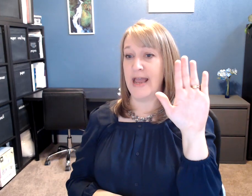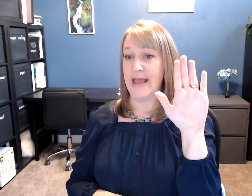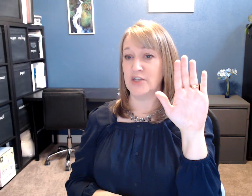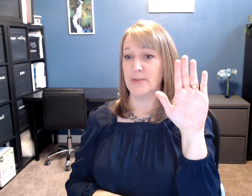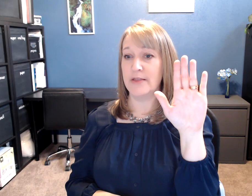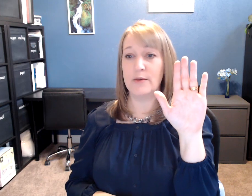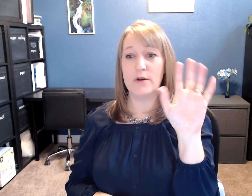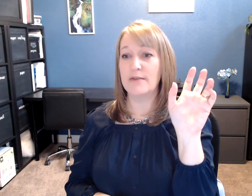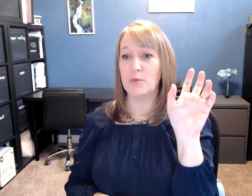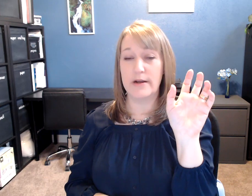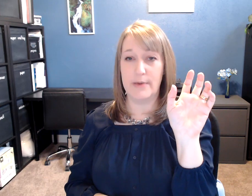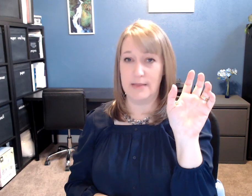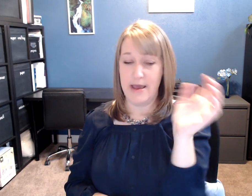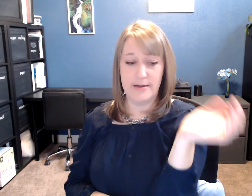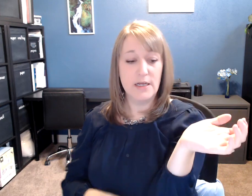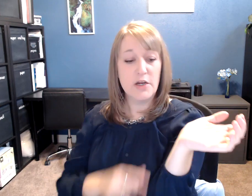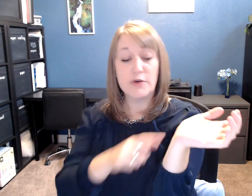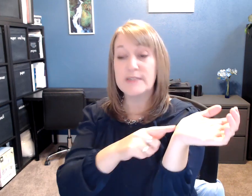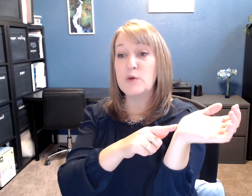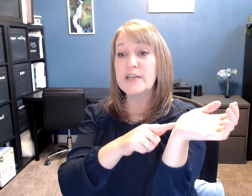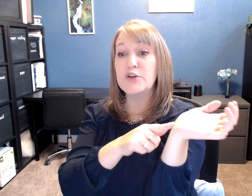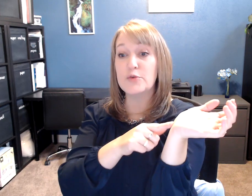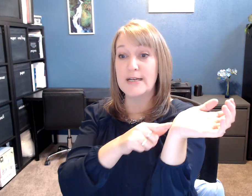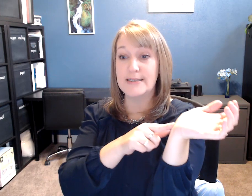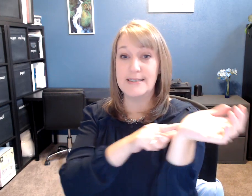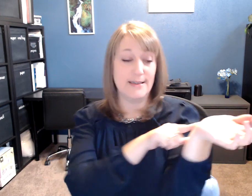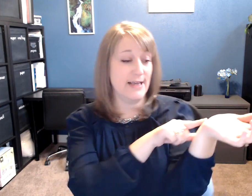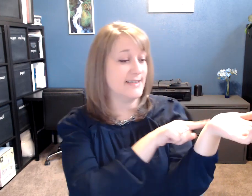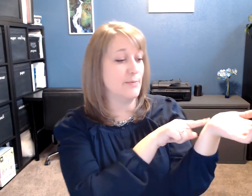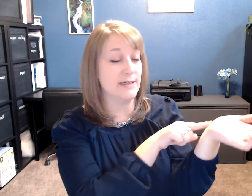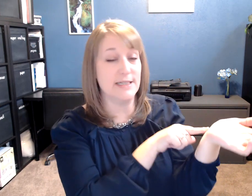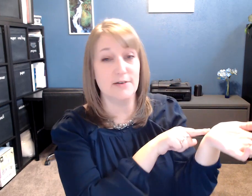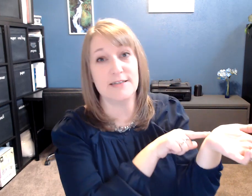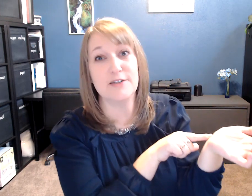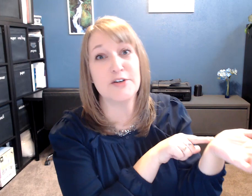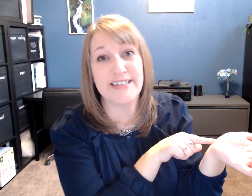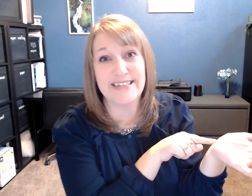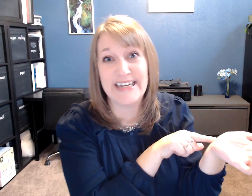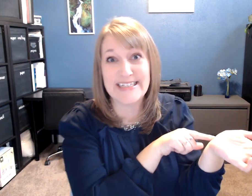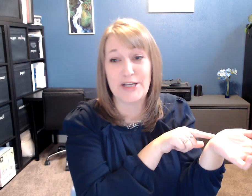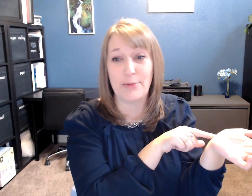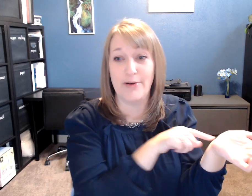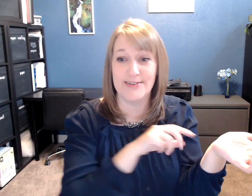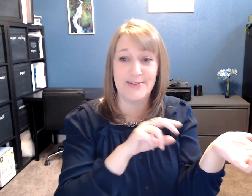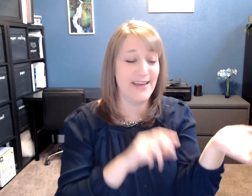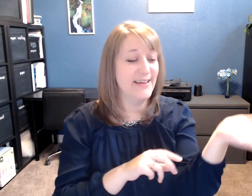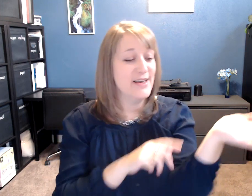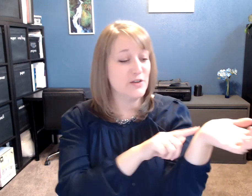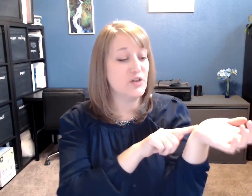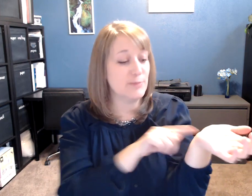hand shape or anything. We're not even worried about the hand. You're exposing your wrist. That's the big deal because the nurse is going to take your pulse, okay? So you're just